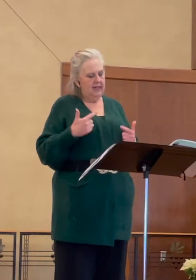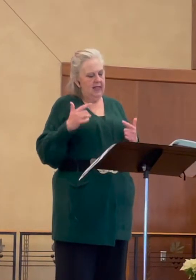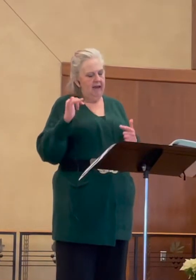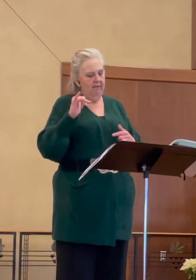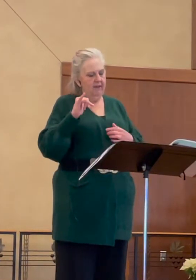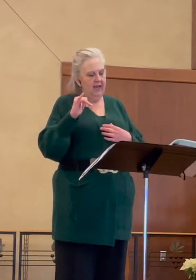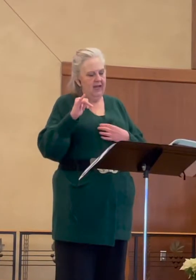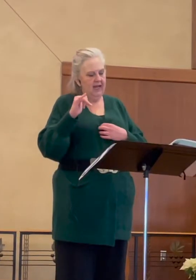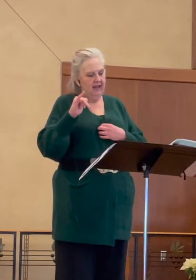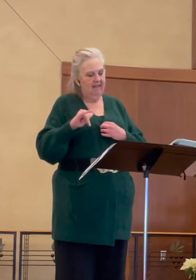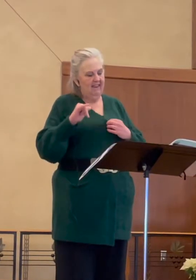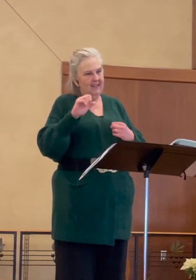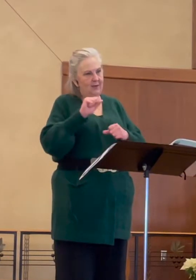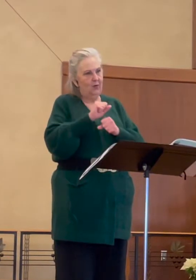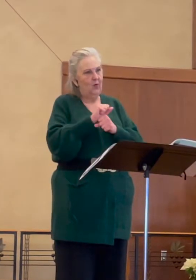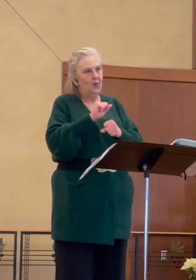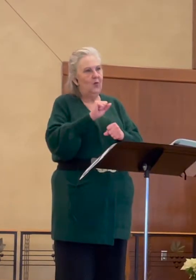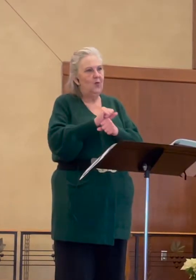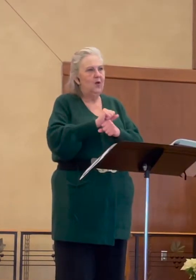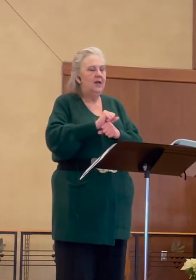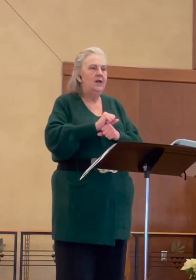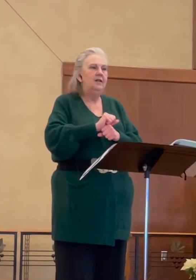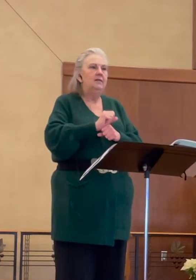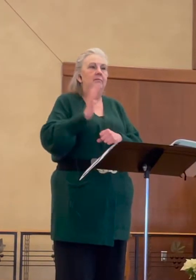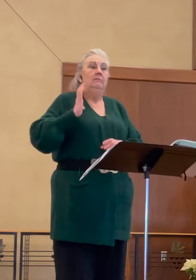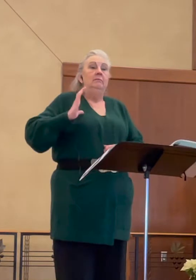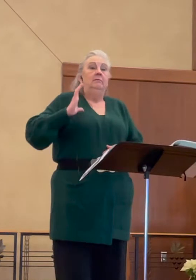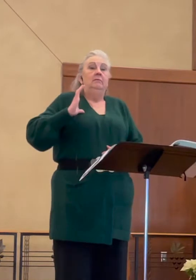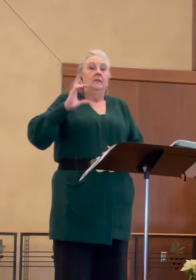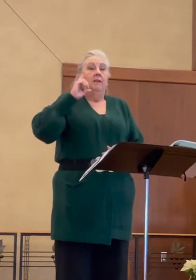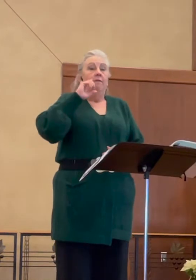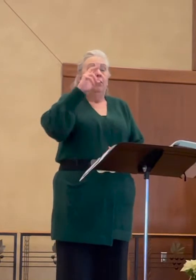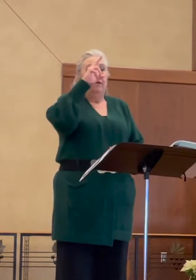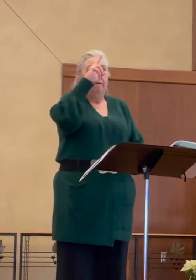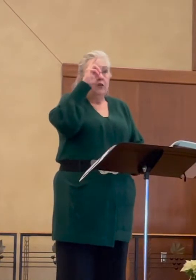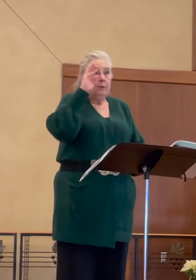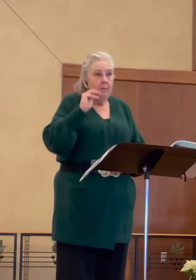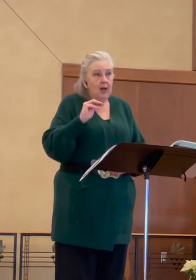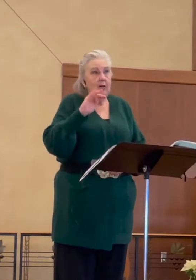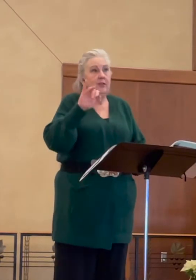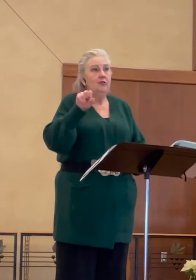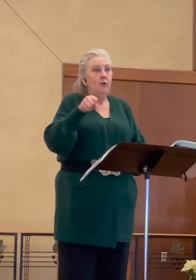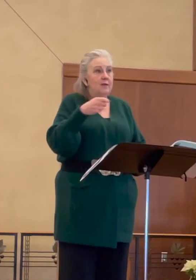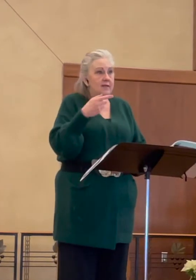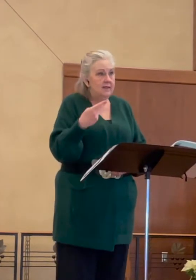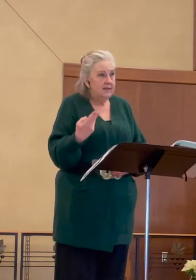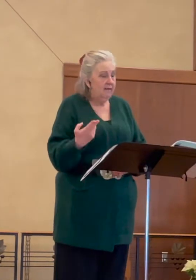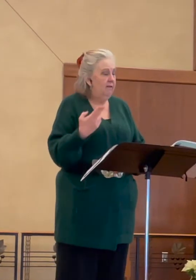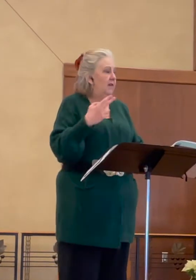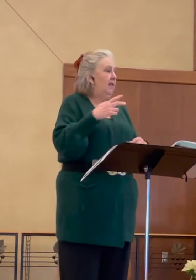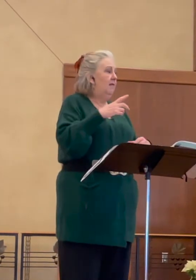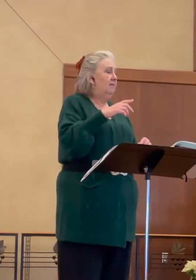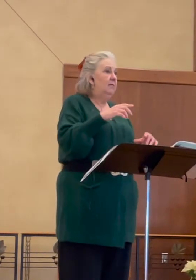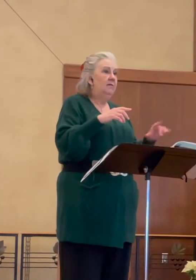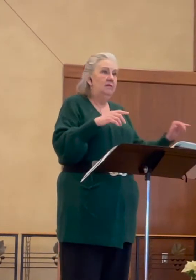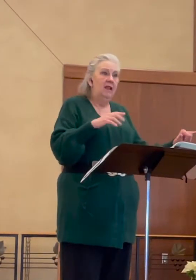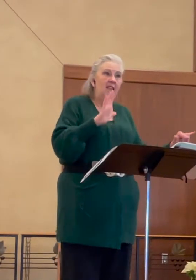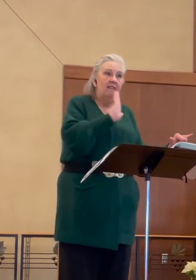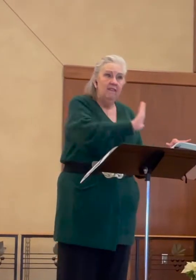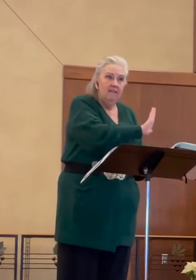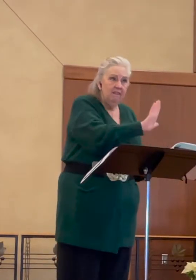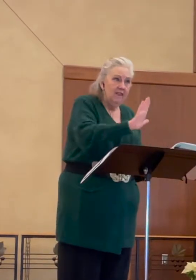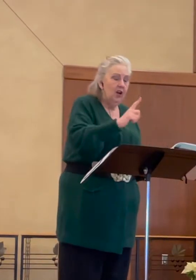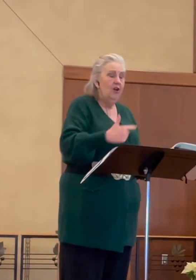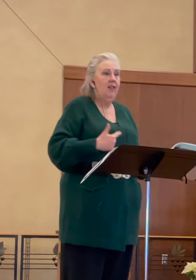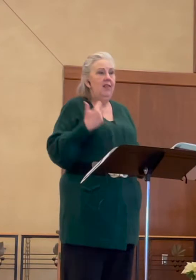this old world, what it was like for Mary and Joseph, what it was like for the shepherds, and what it is often